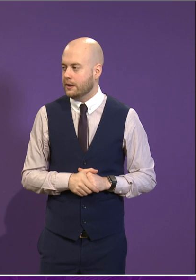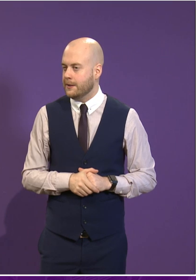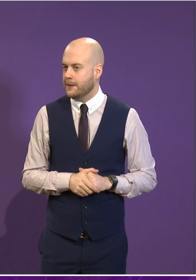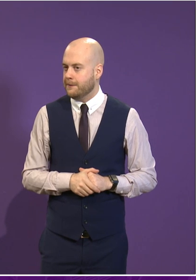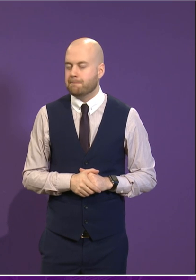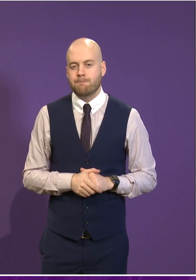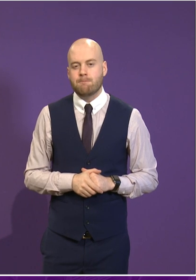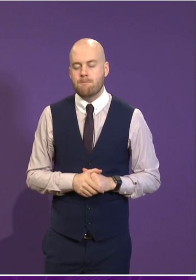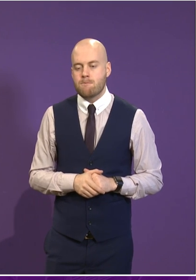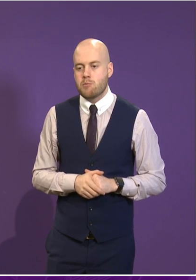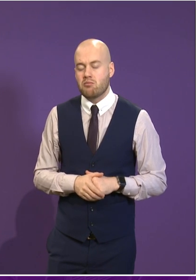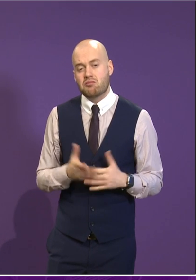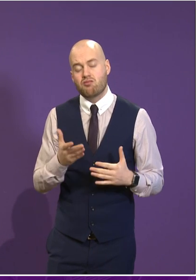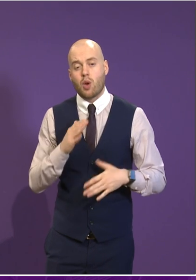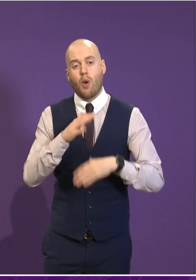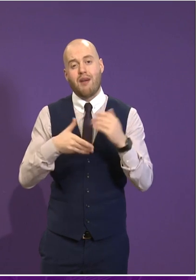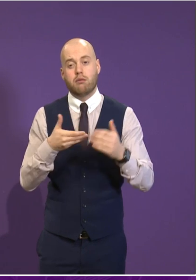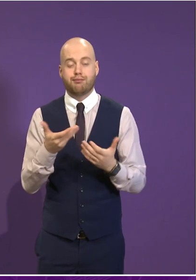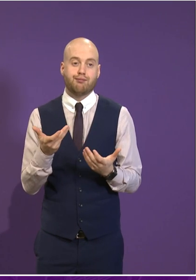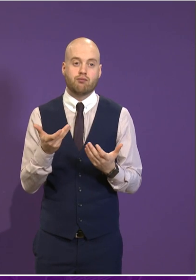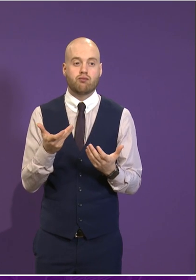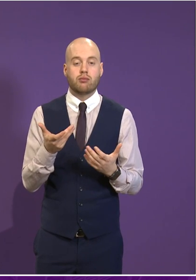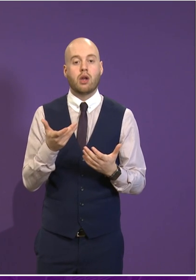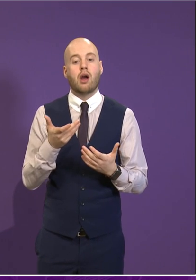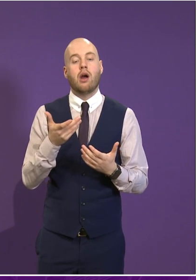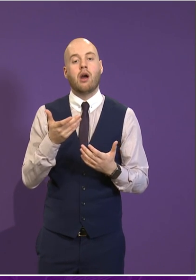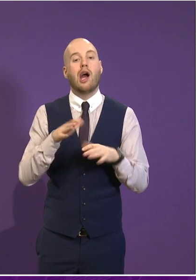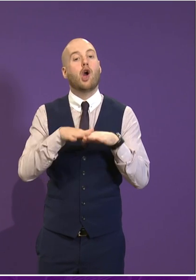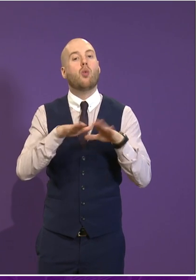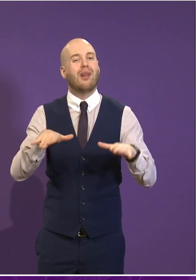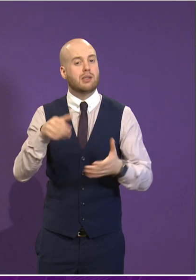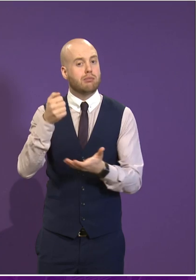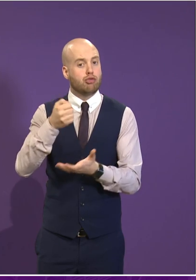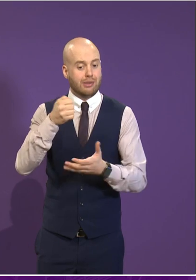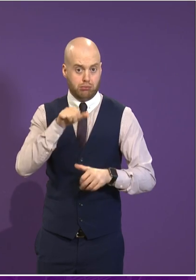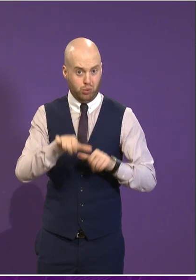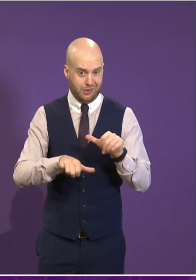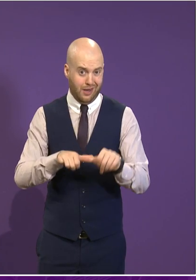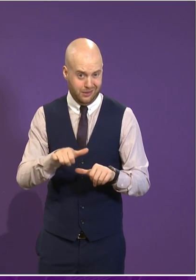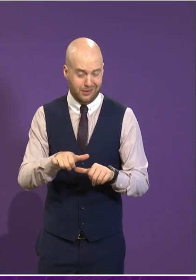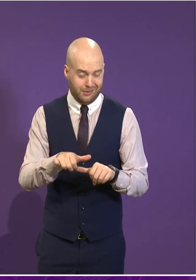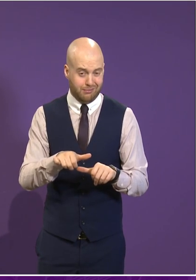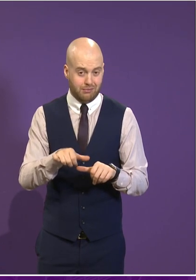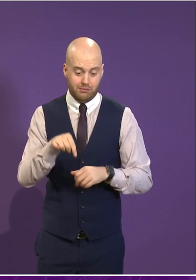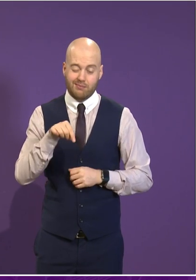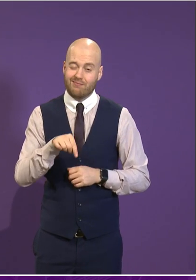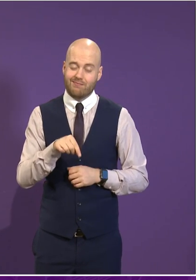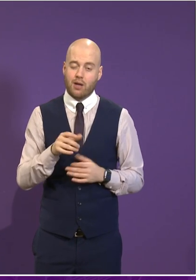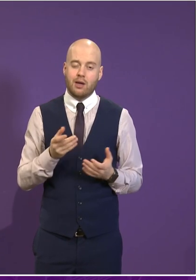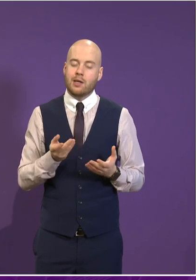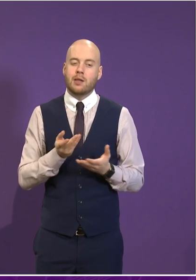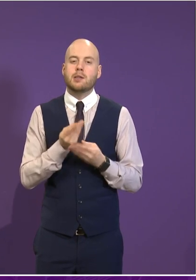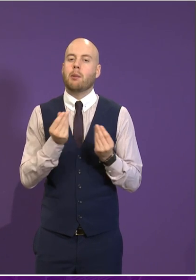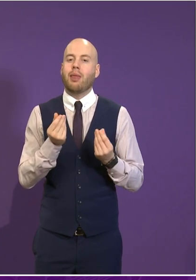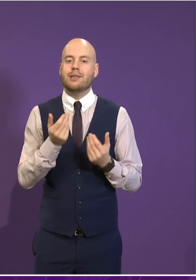terms of our equality budget process, it's something that we've gained considerable